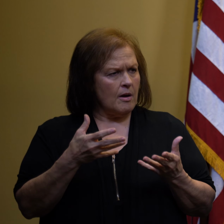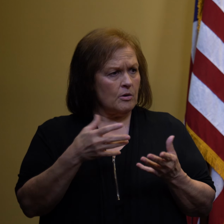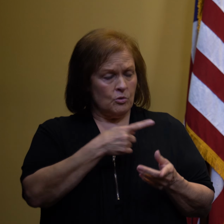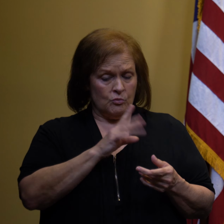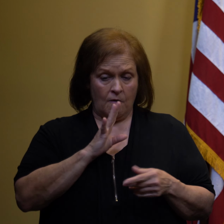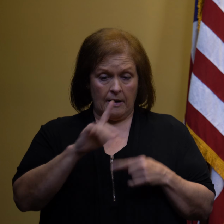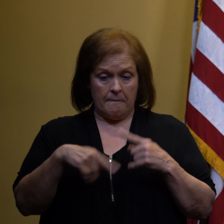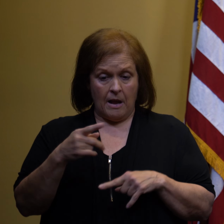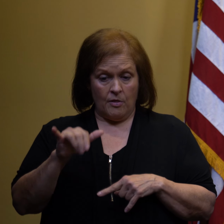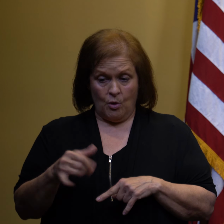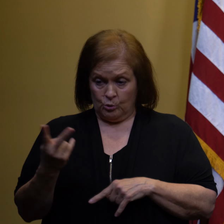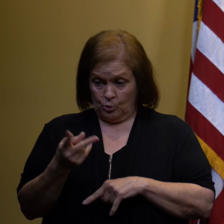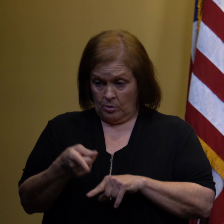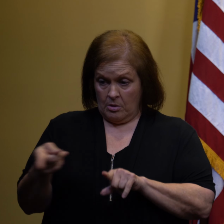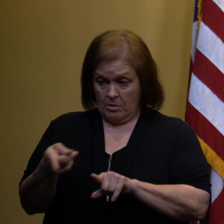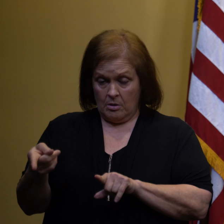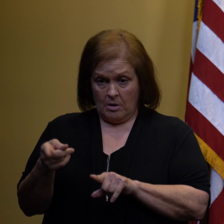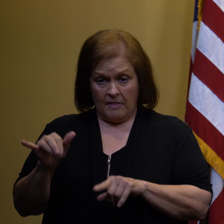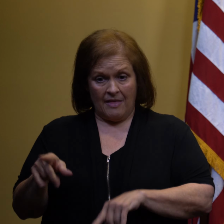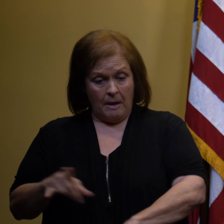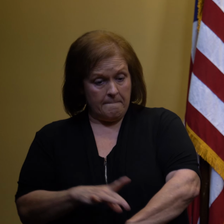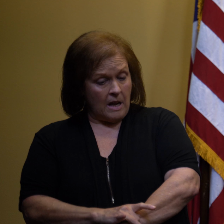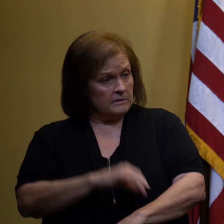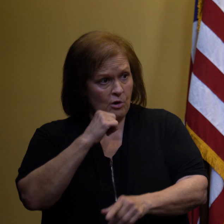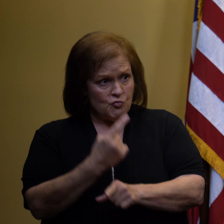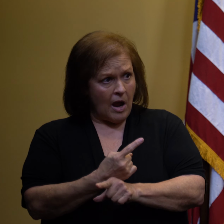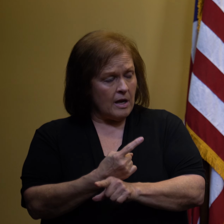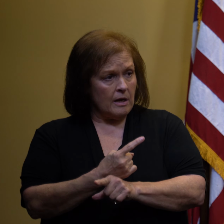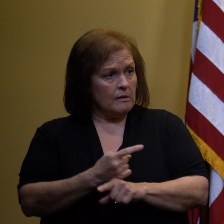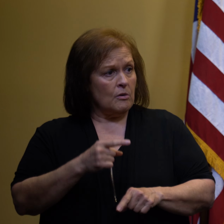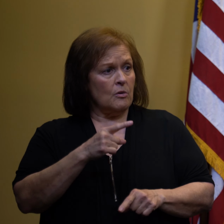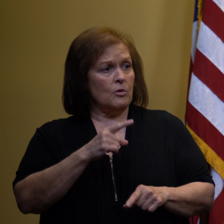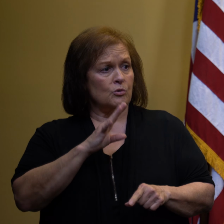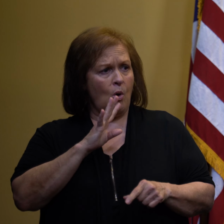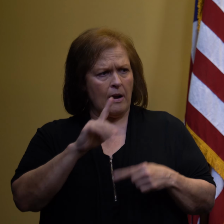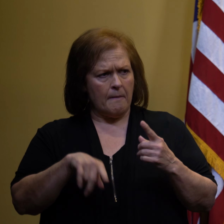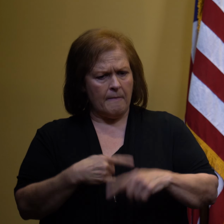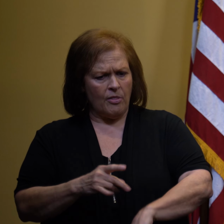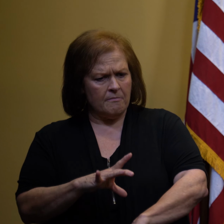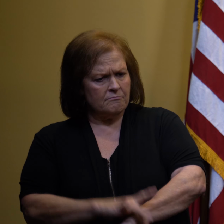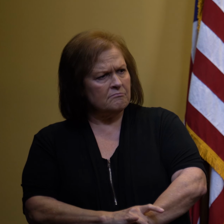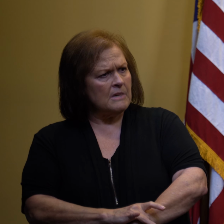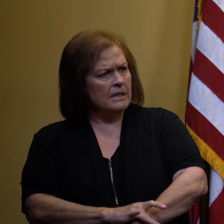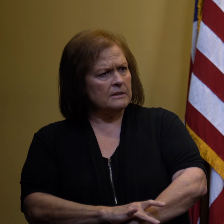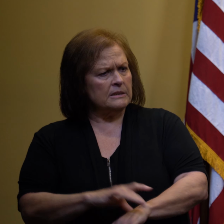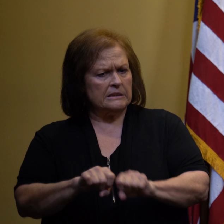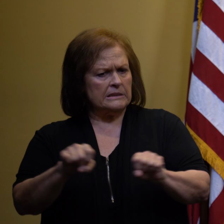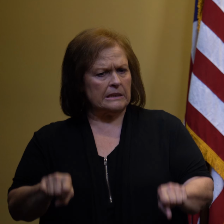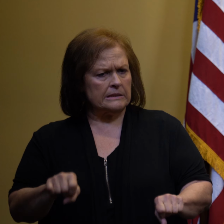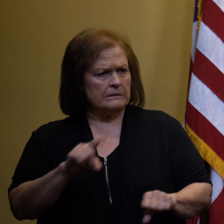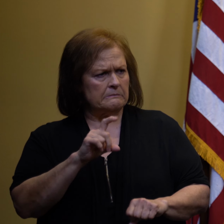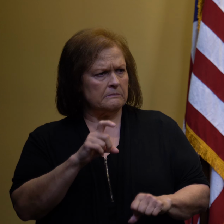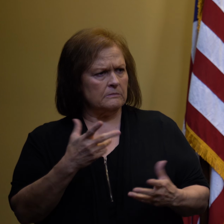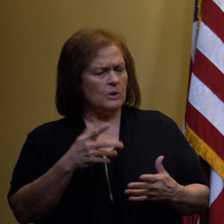referring specifically to these 2 cases and that monitoring wasn't appropriate, or were you referring to the monitoring system overall and its shortcomings? So